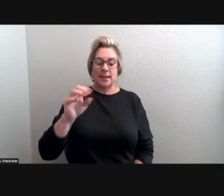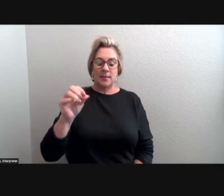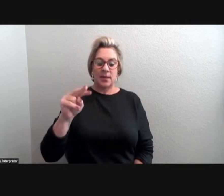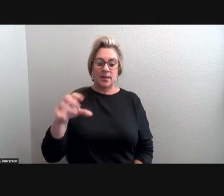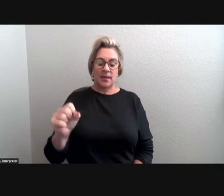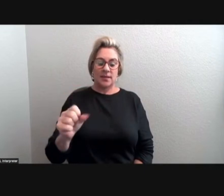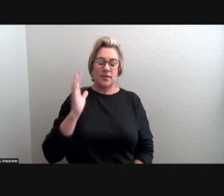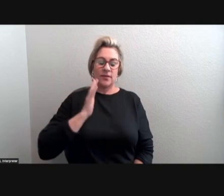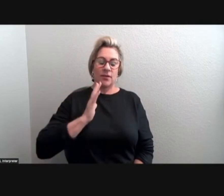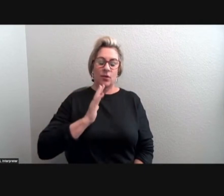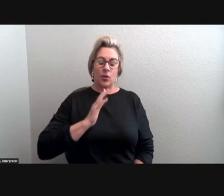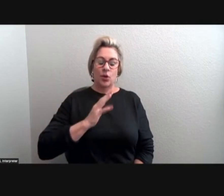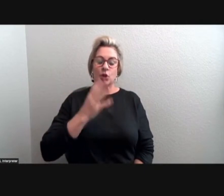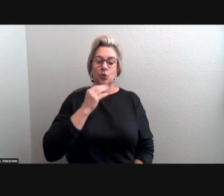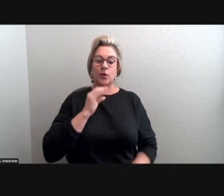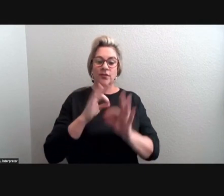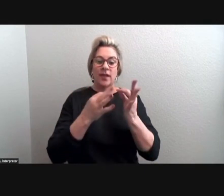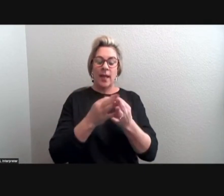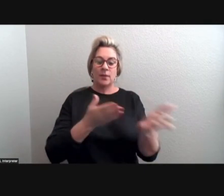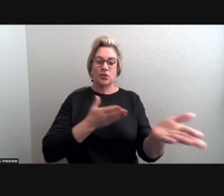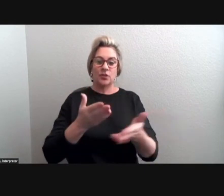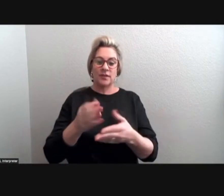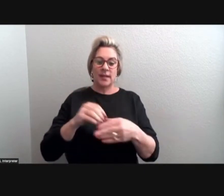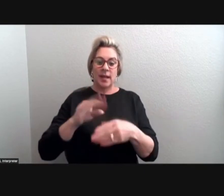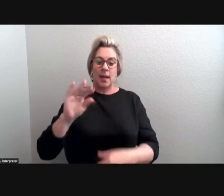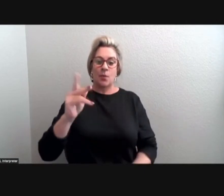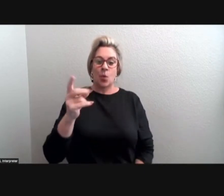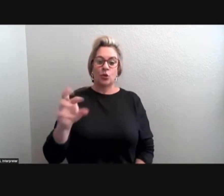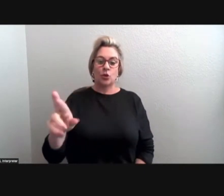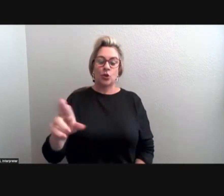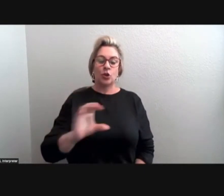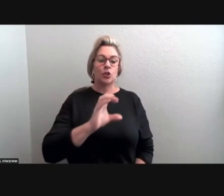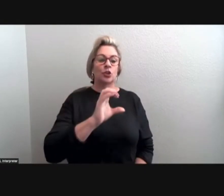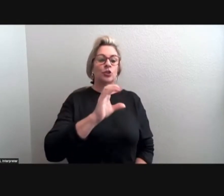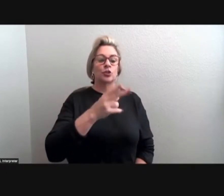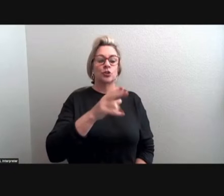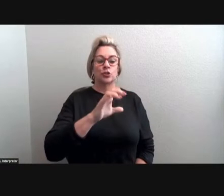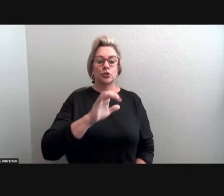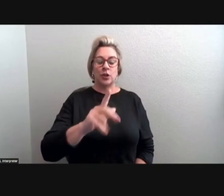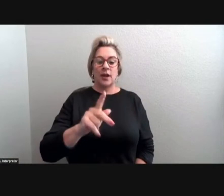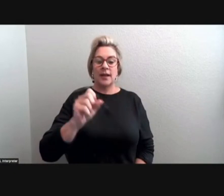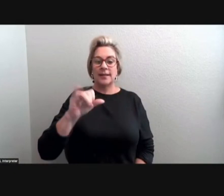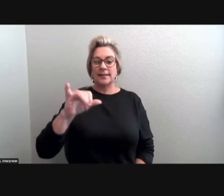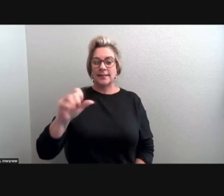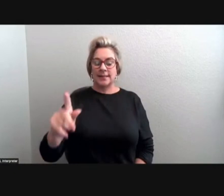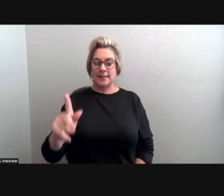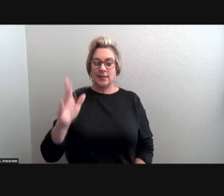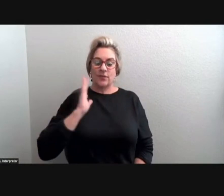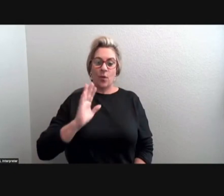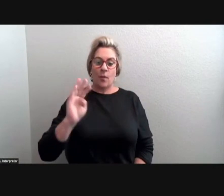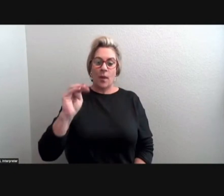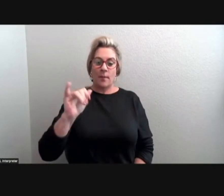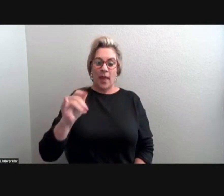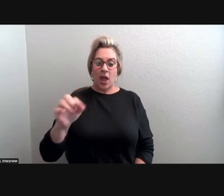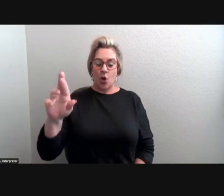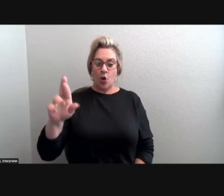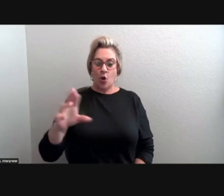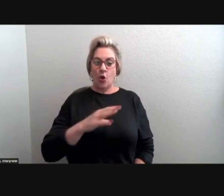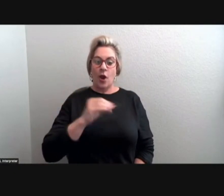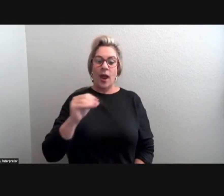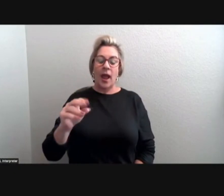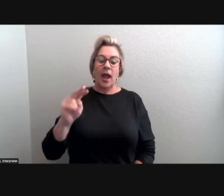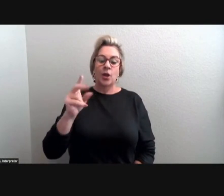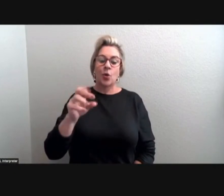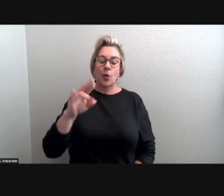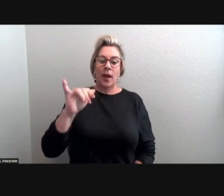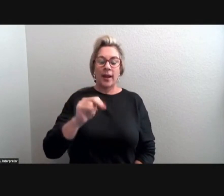executive director of Boulder Jewish Family Services, Chuck Sisk, former mayor of the city of Louisville, and Narayan